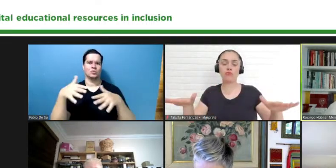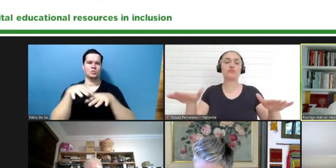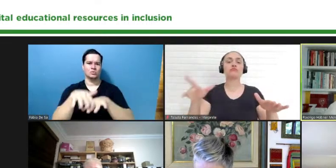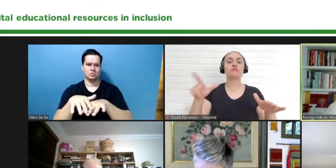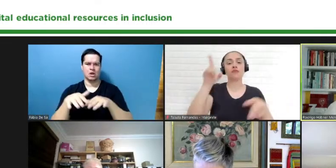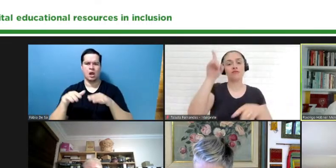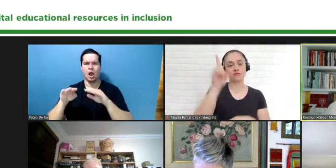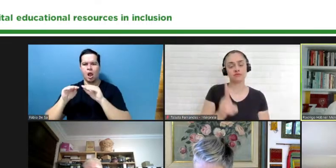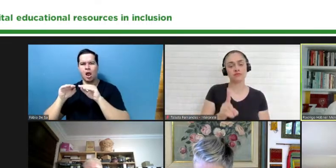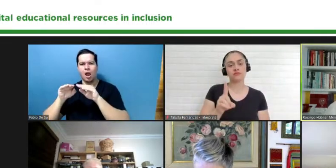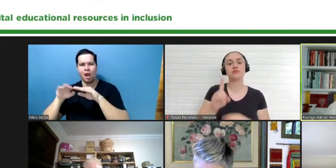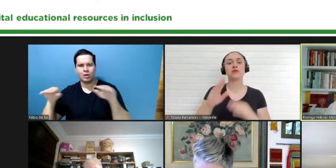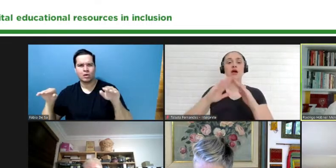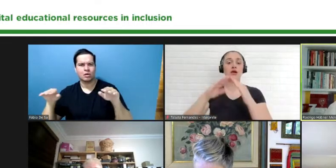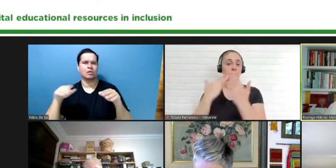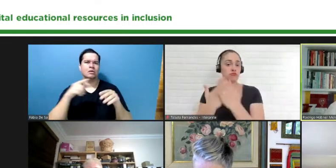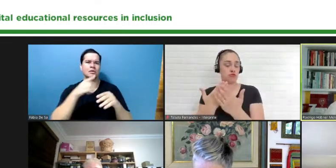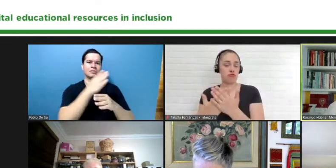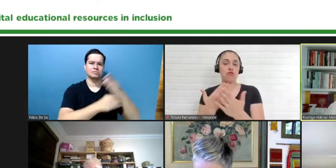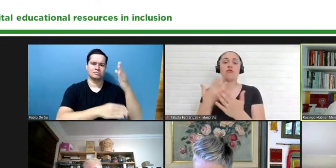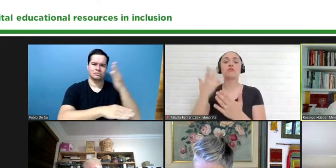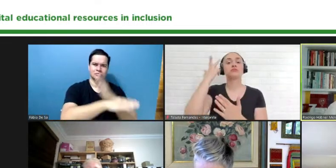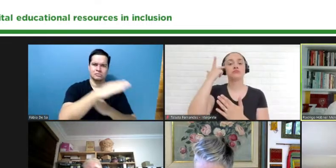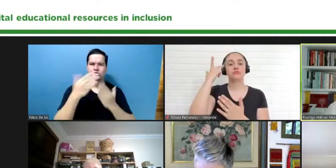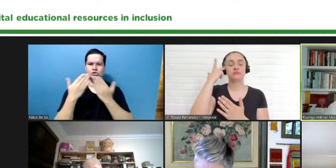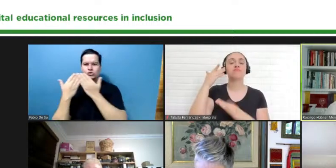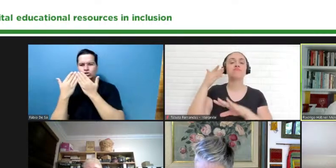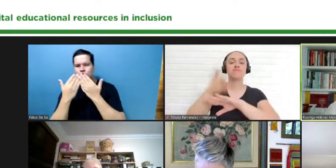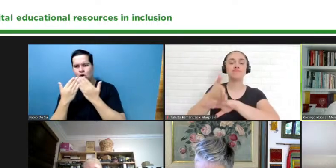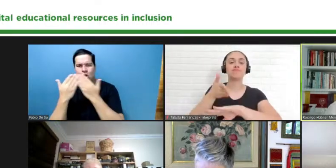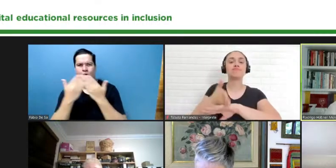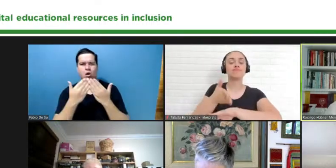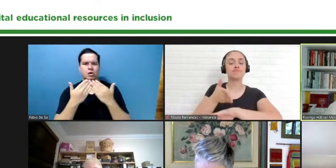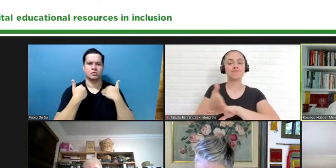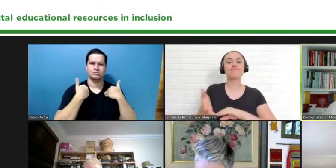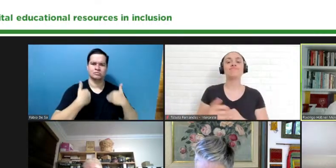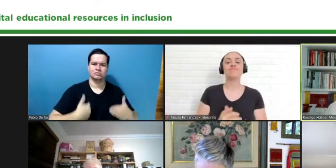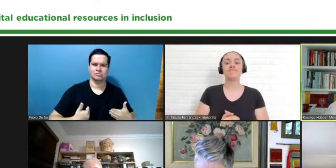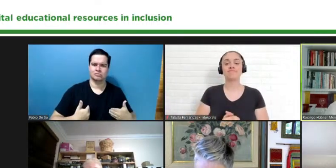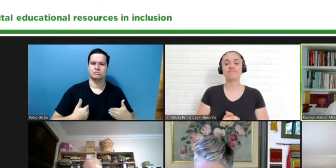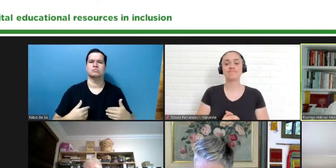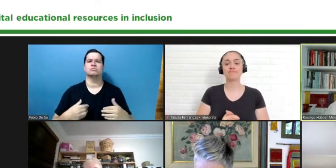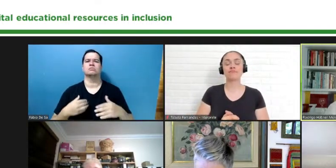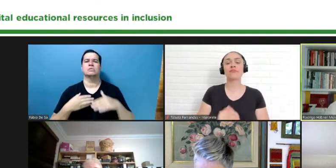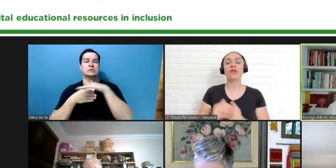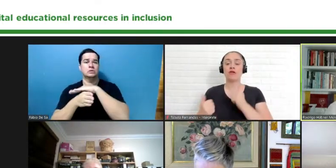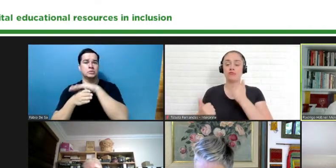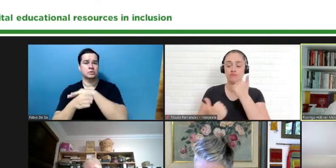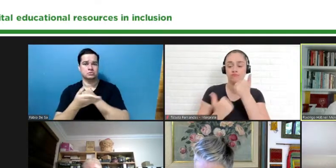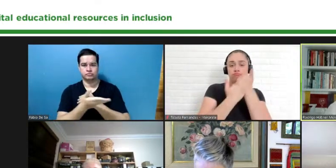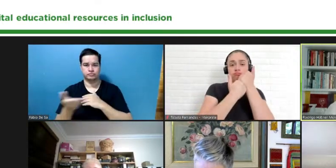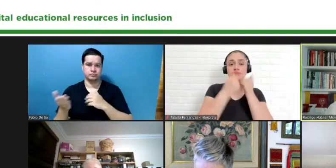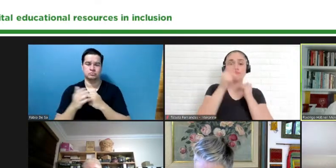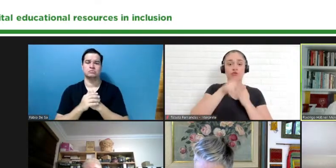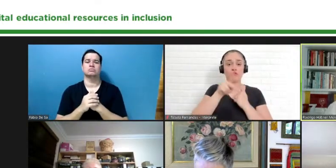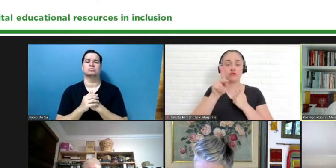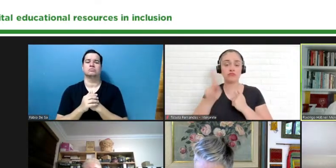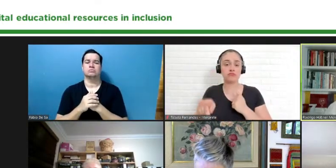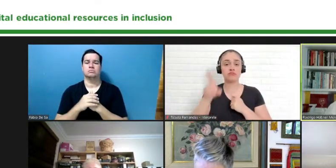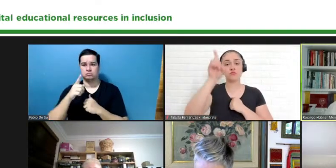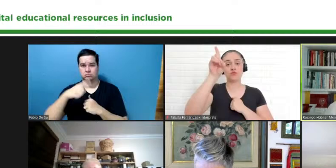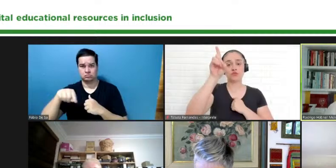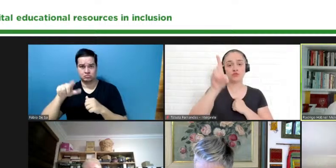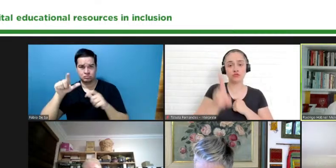schools. Therefore, our goal is to support teachers, school principals,